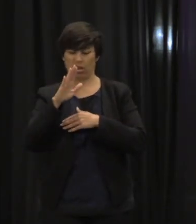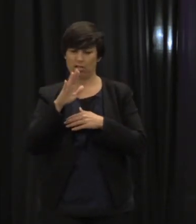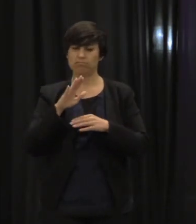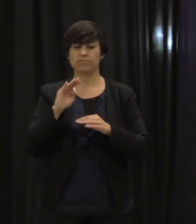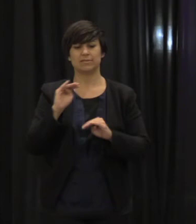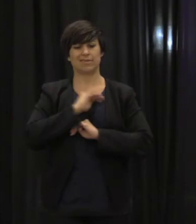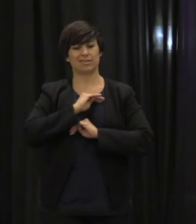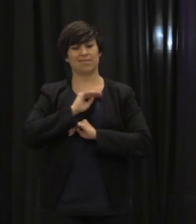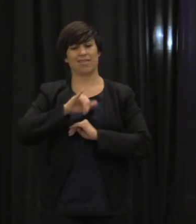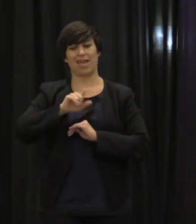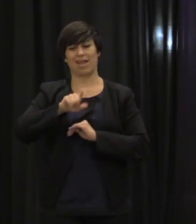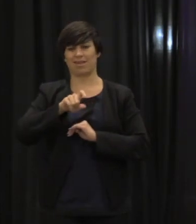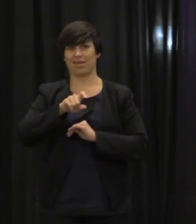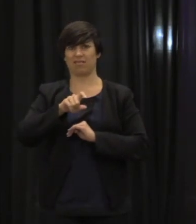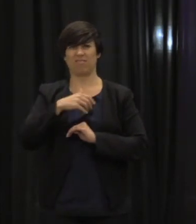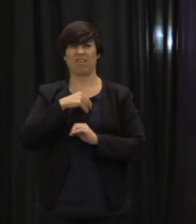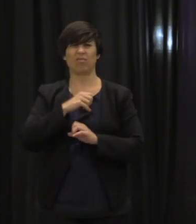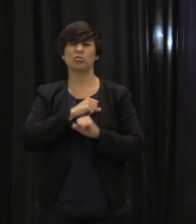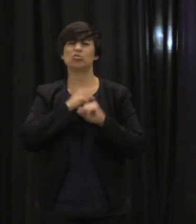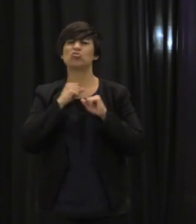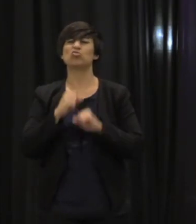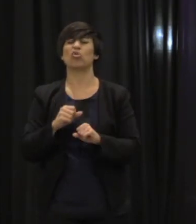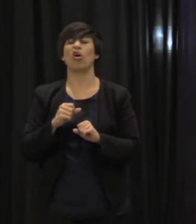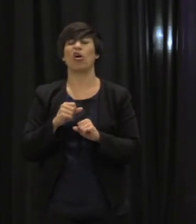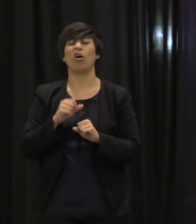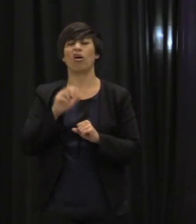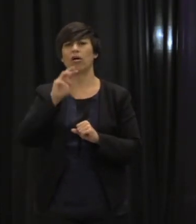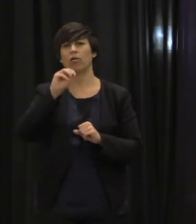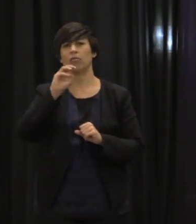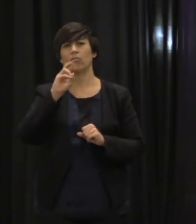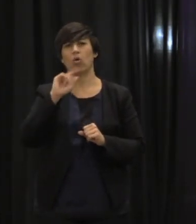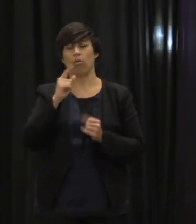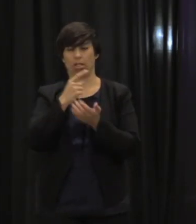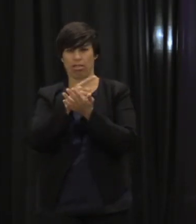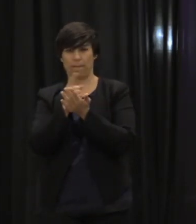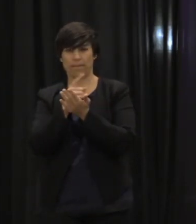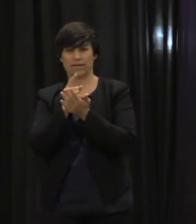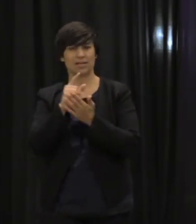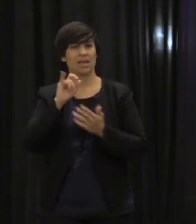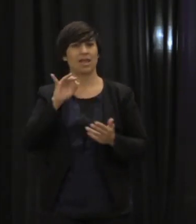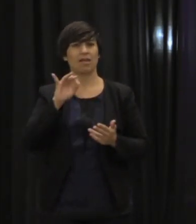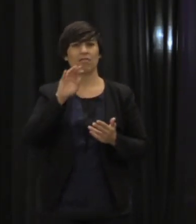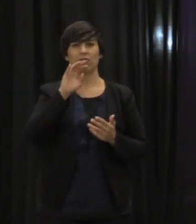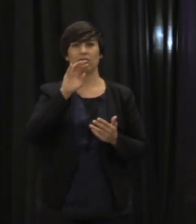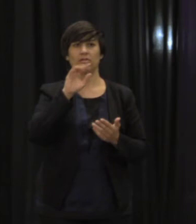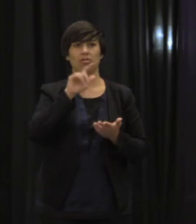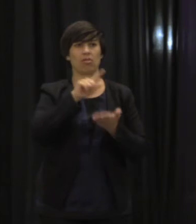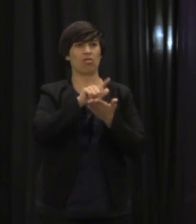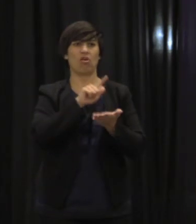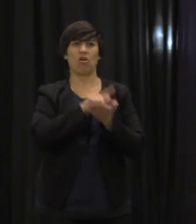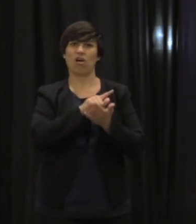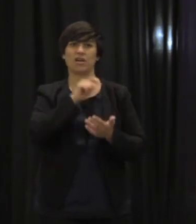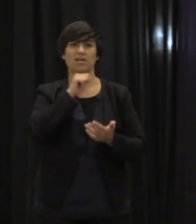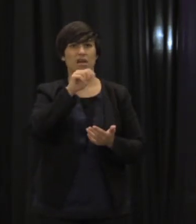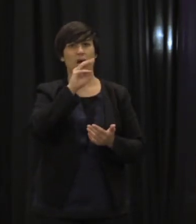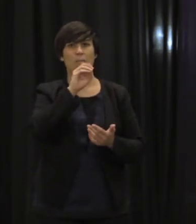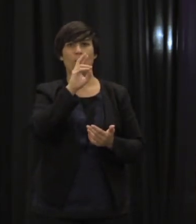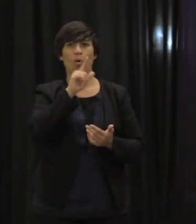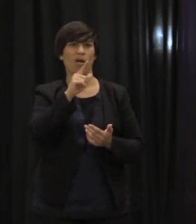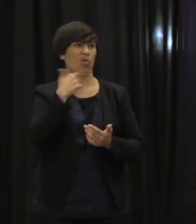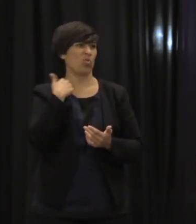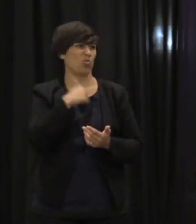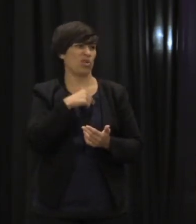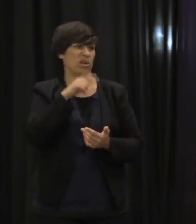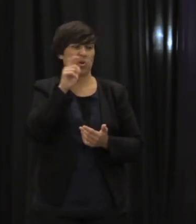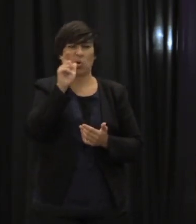compass. Because if the law is immoral, then we do not need to abide by it.